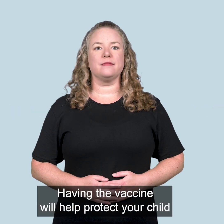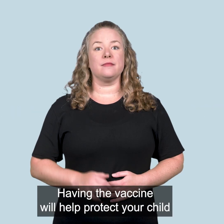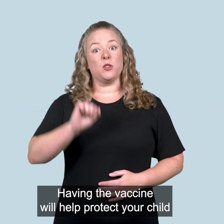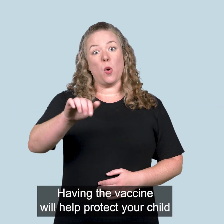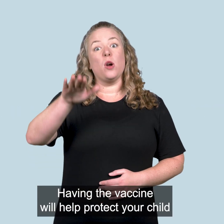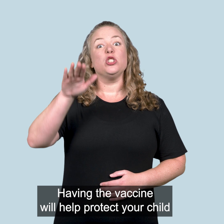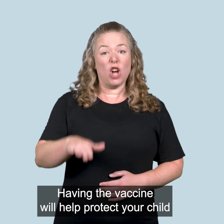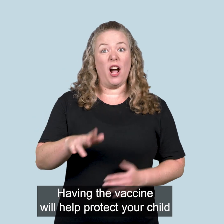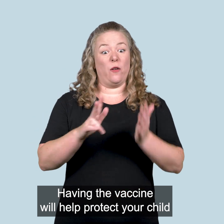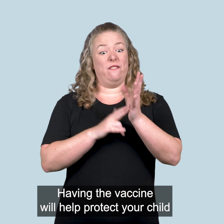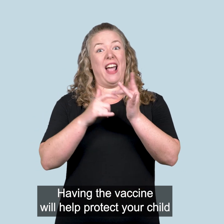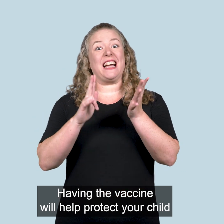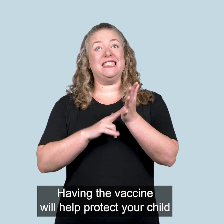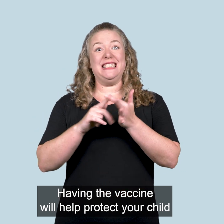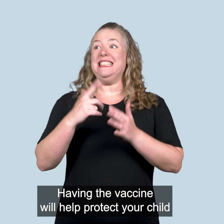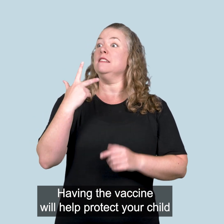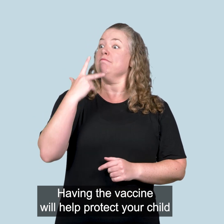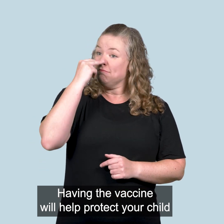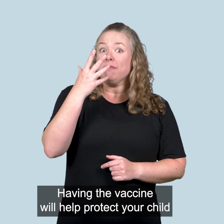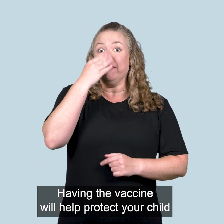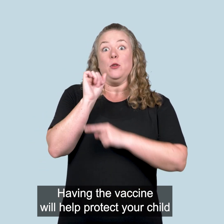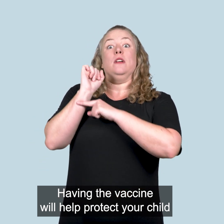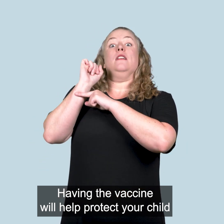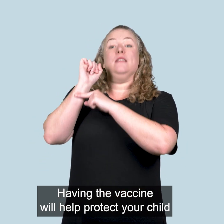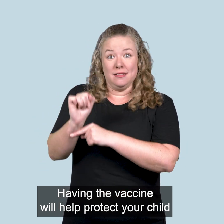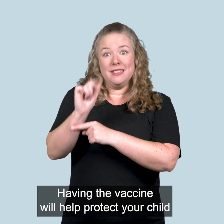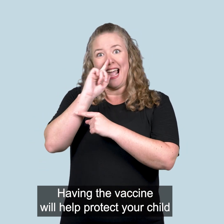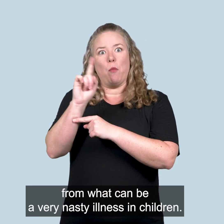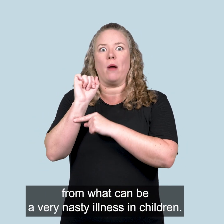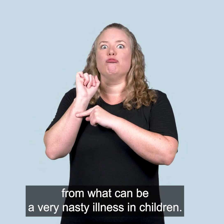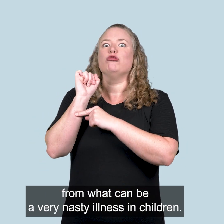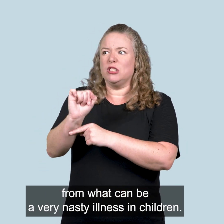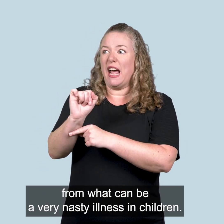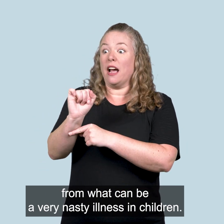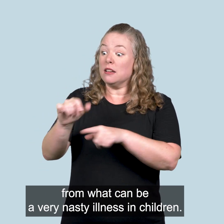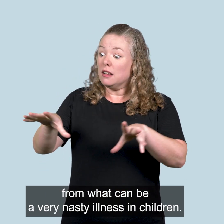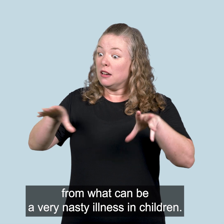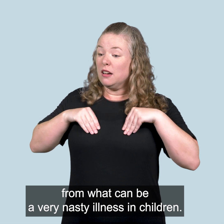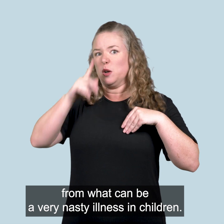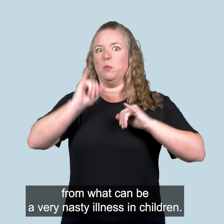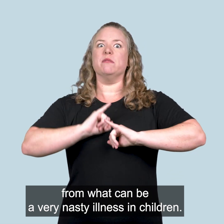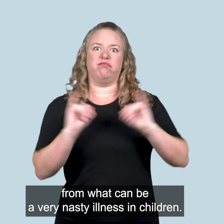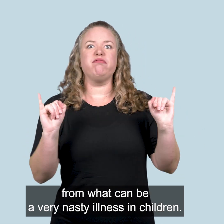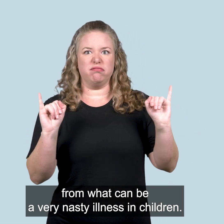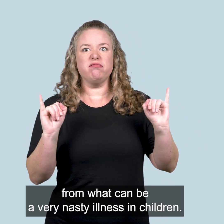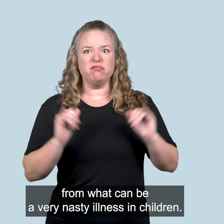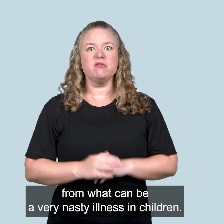Having the vaccine will help protect your child from what can be a very nasty illness in